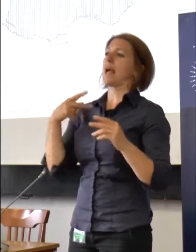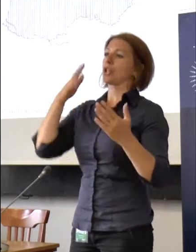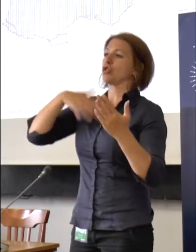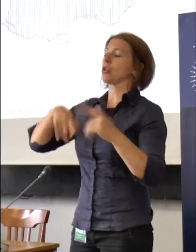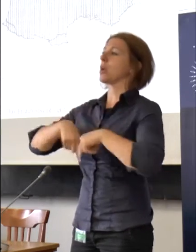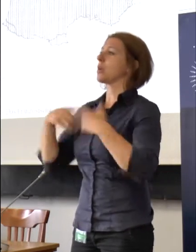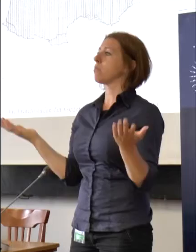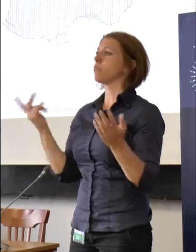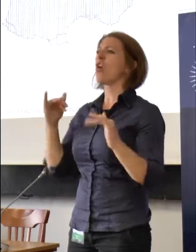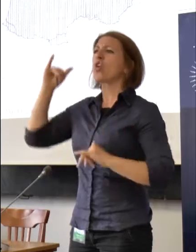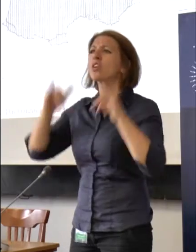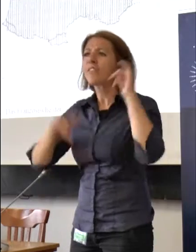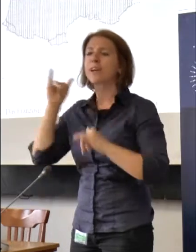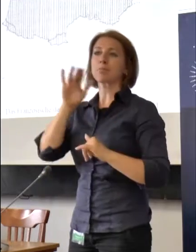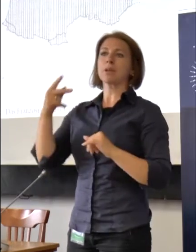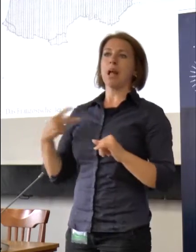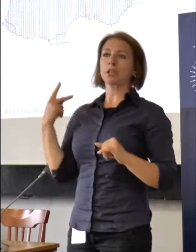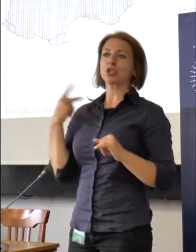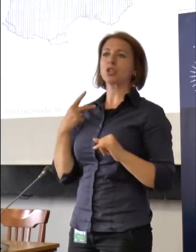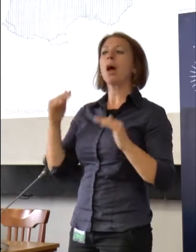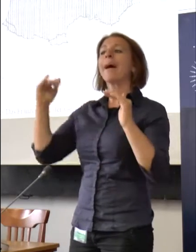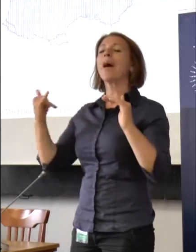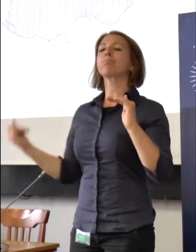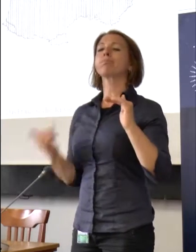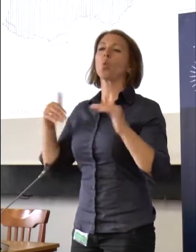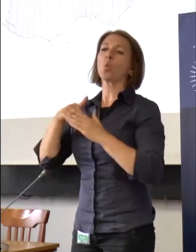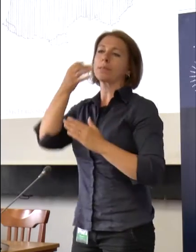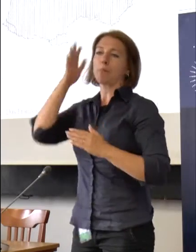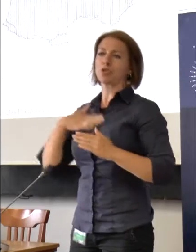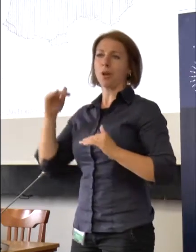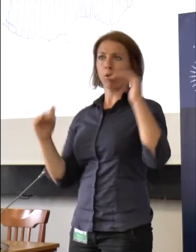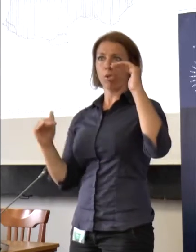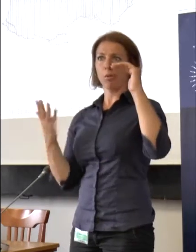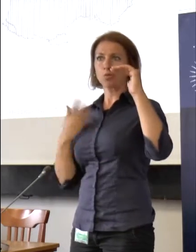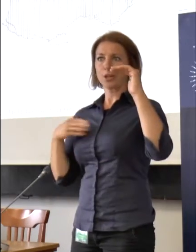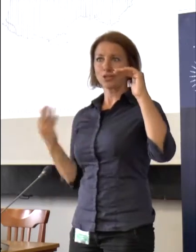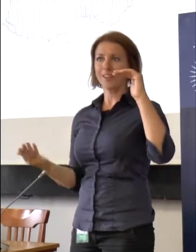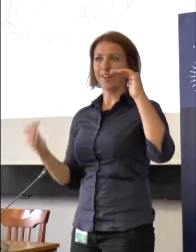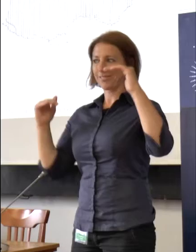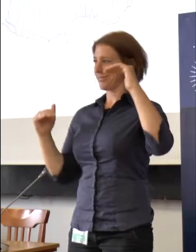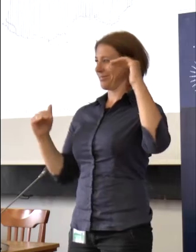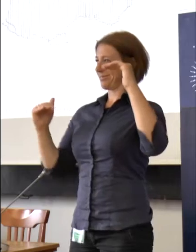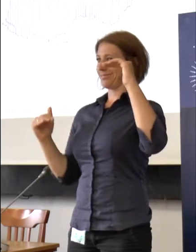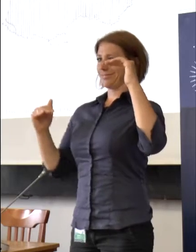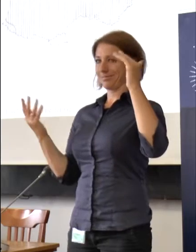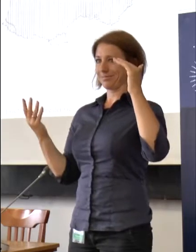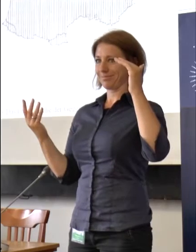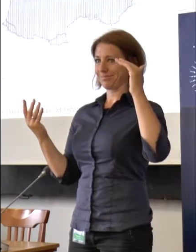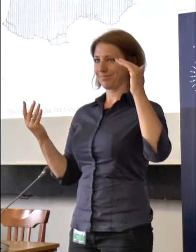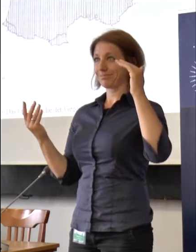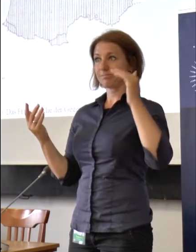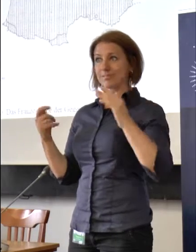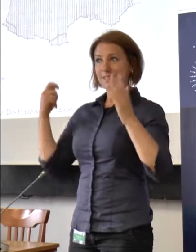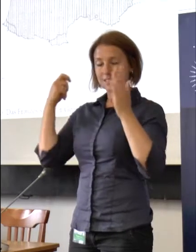the language of the firm is English. So there's a strong movement towards English, and of